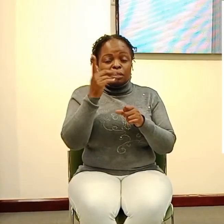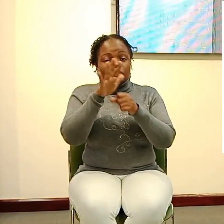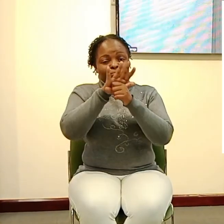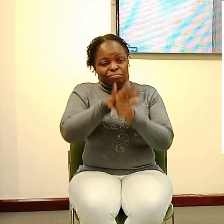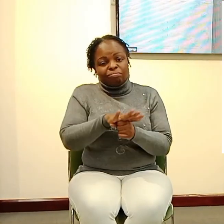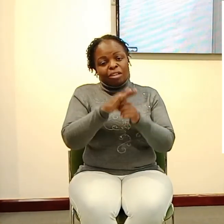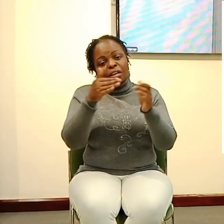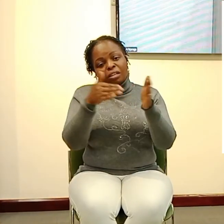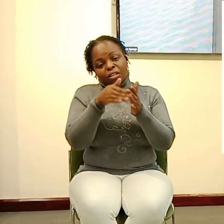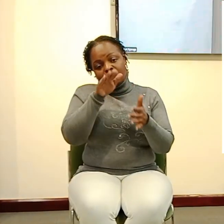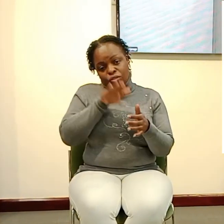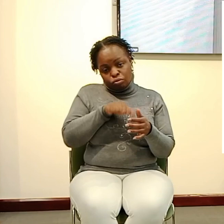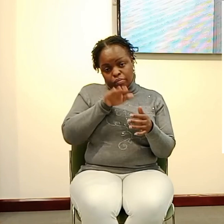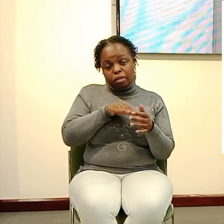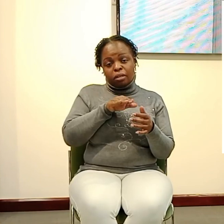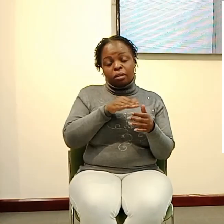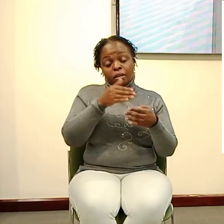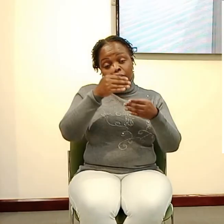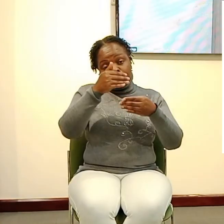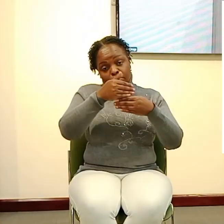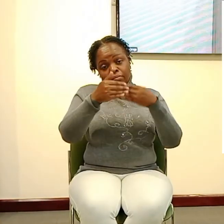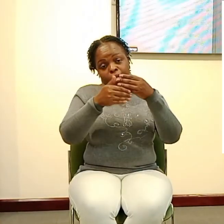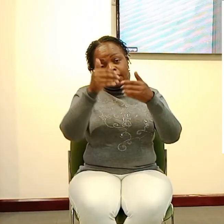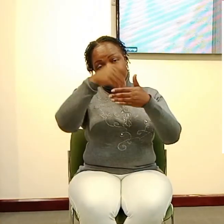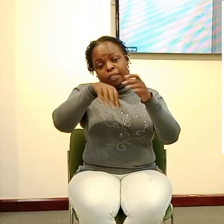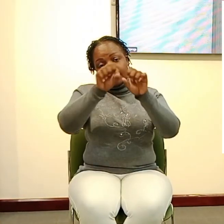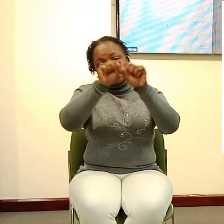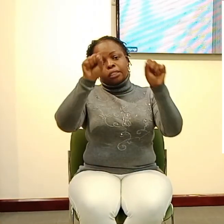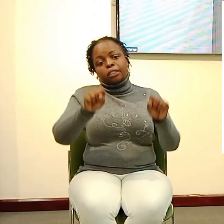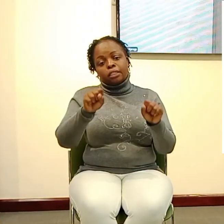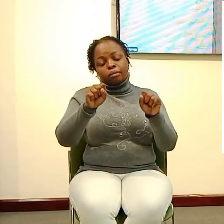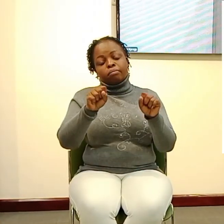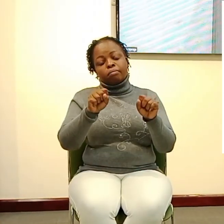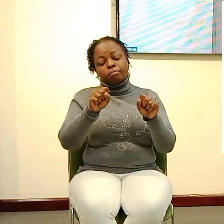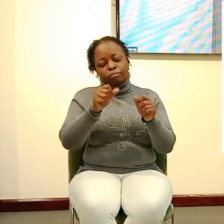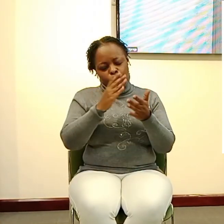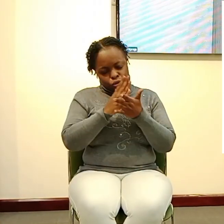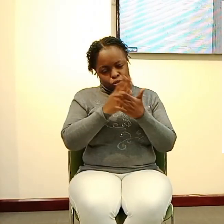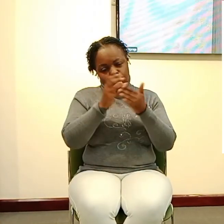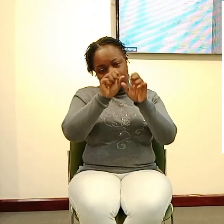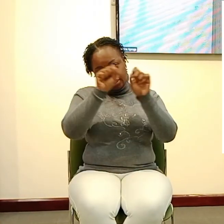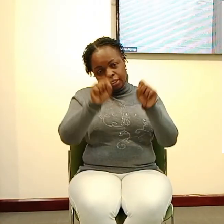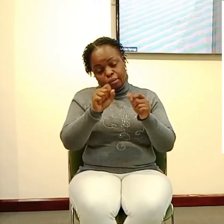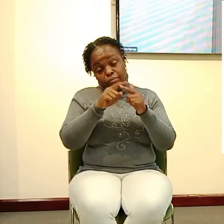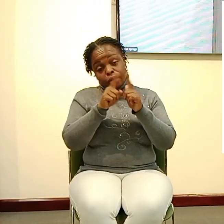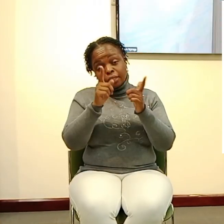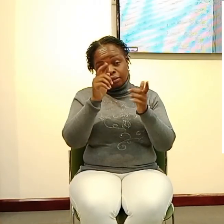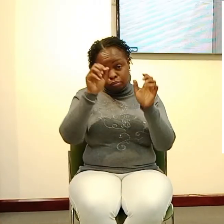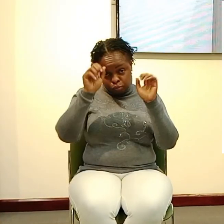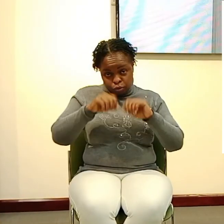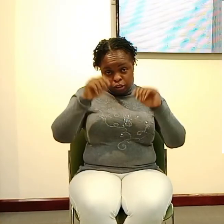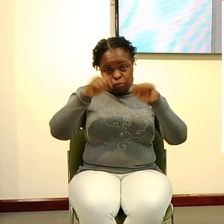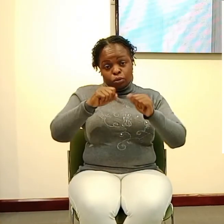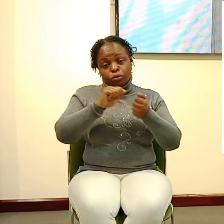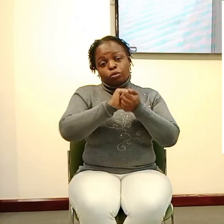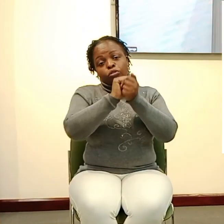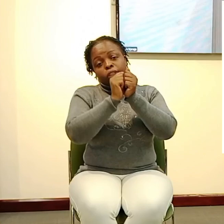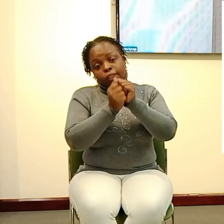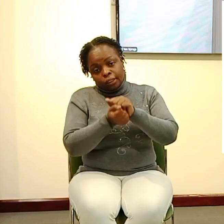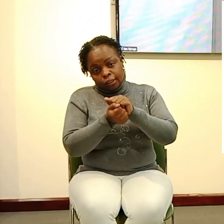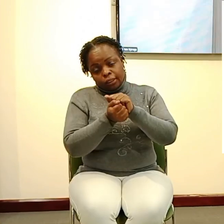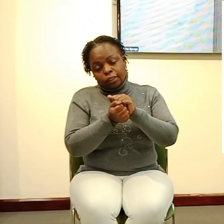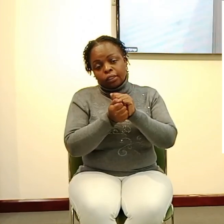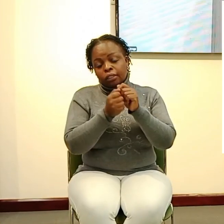discriminations against women are built into systems. It's actually systemic. But it is possible to change